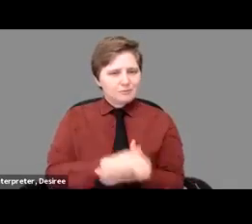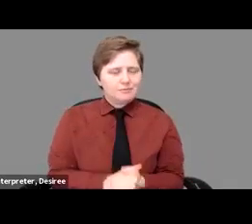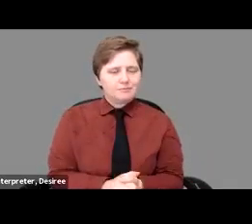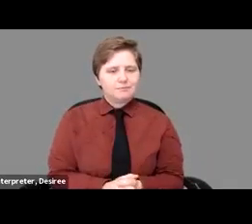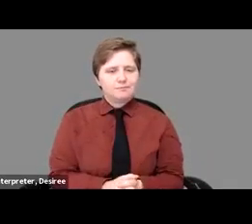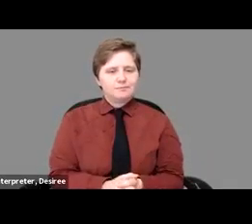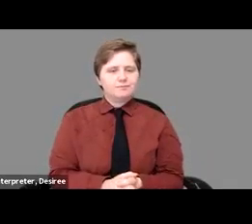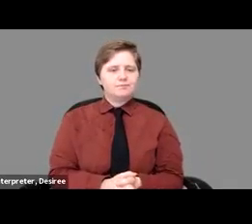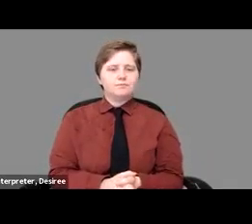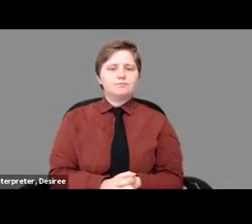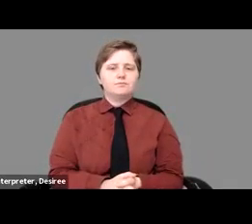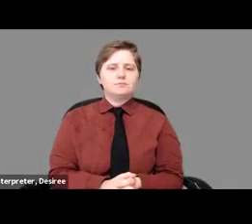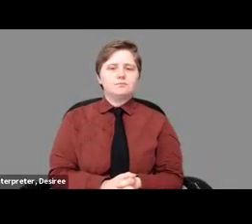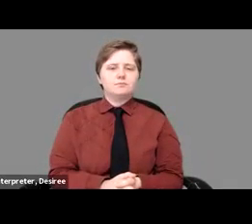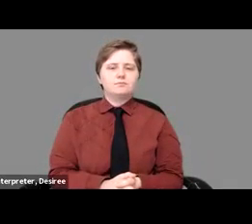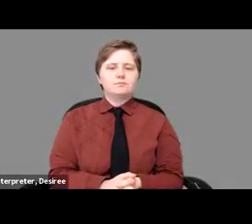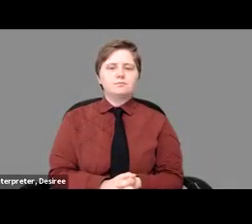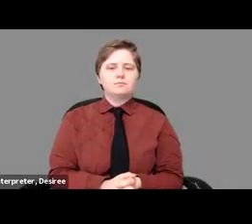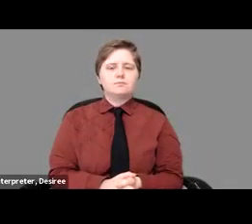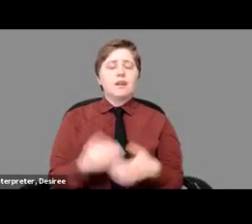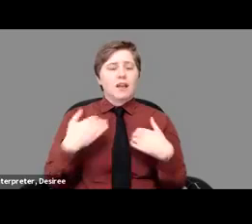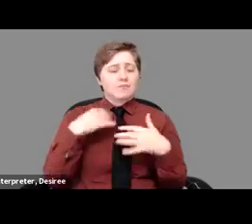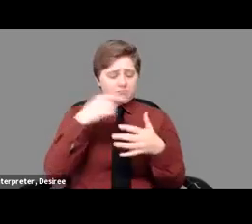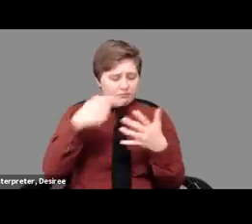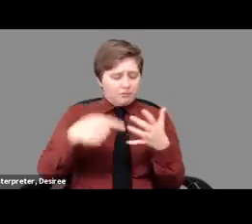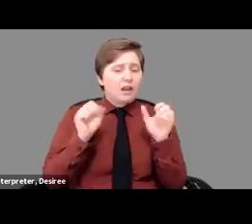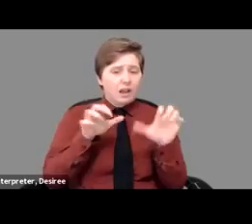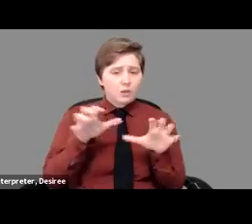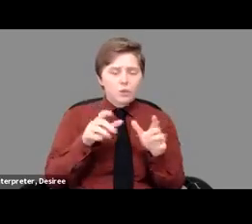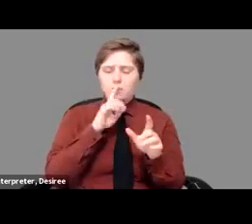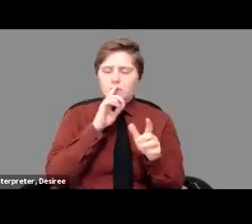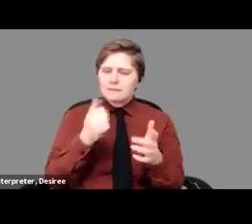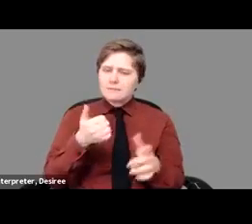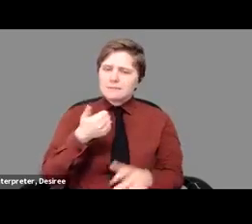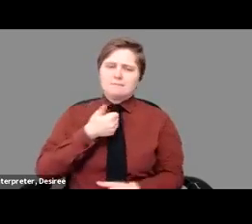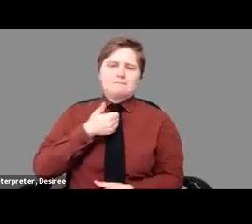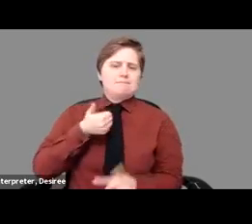There are things you can do that are really great, just self-help,